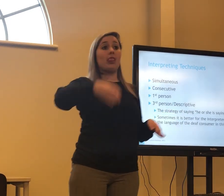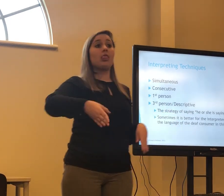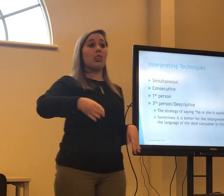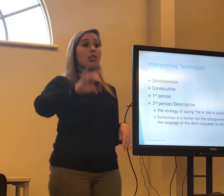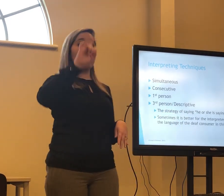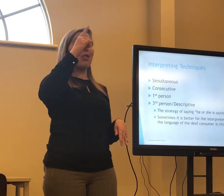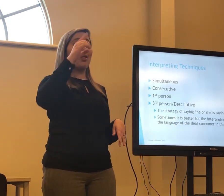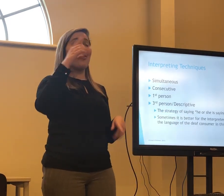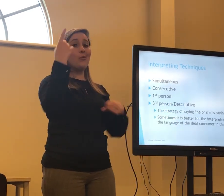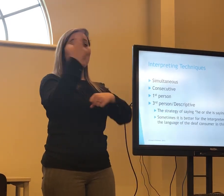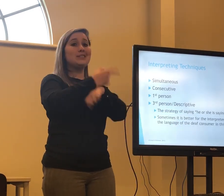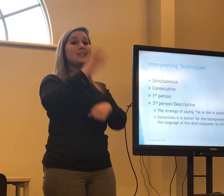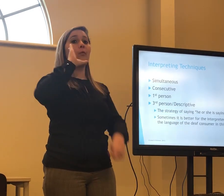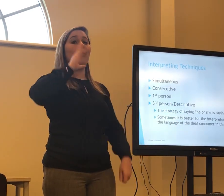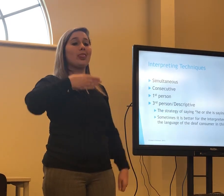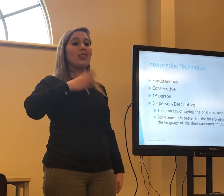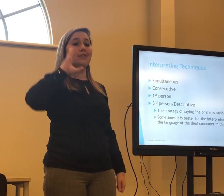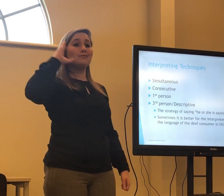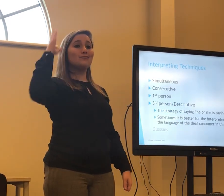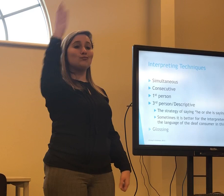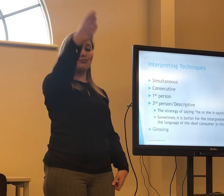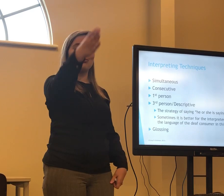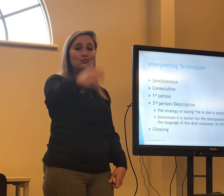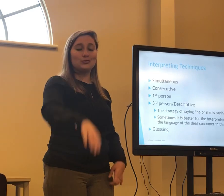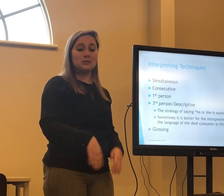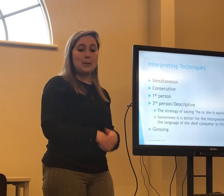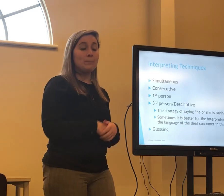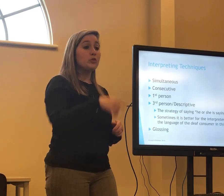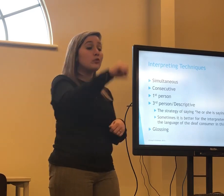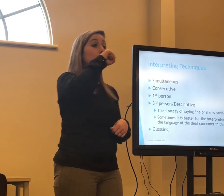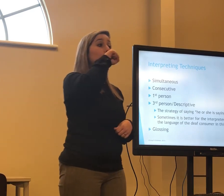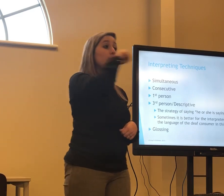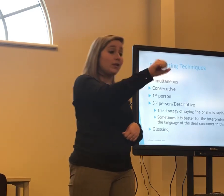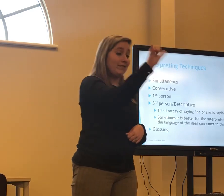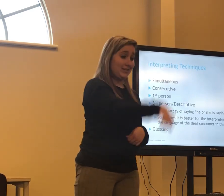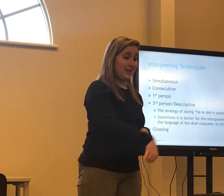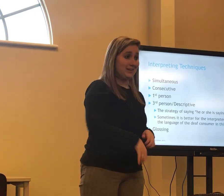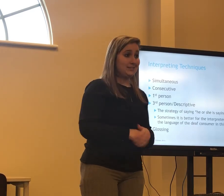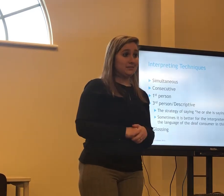I do. And then glossing.